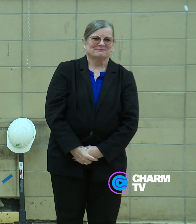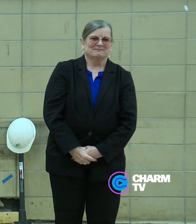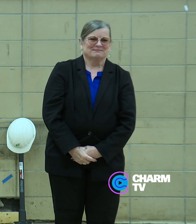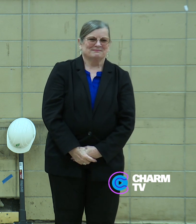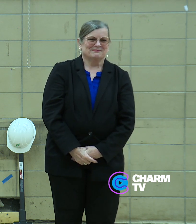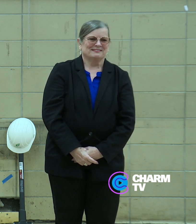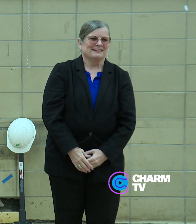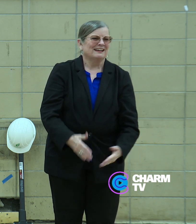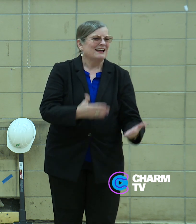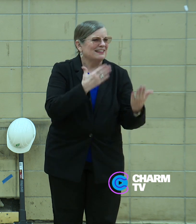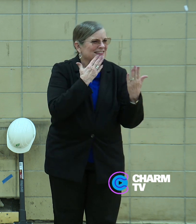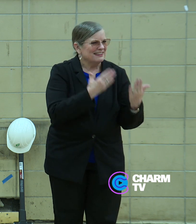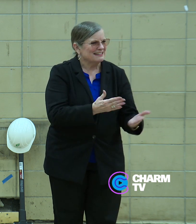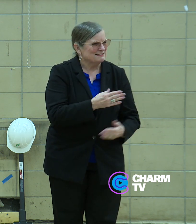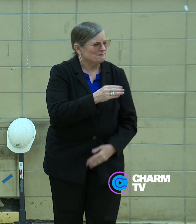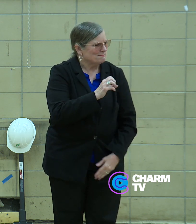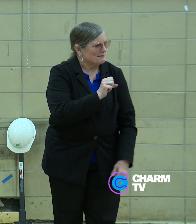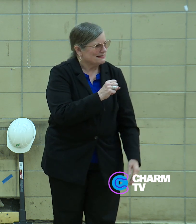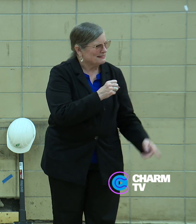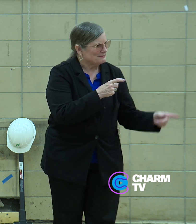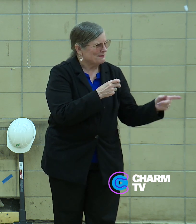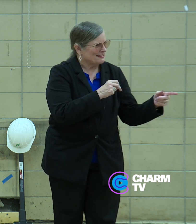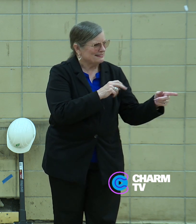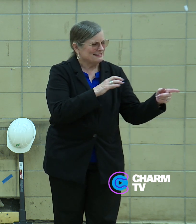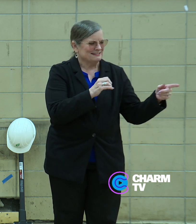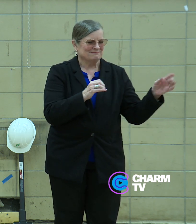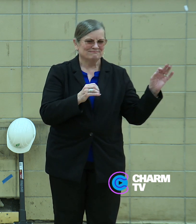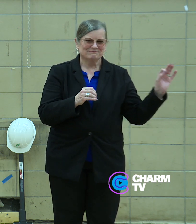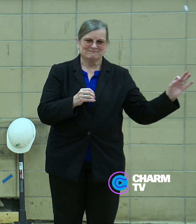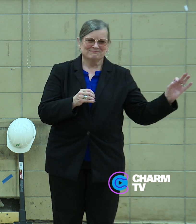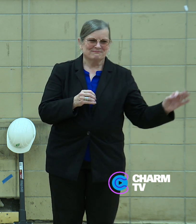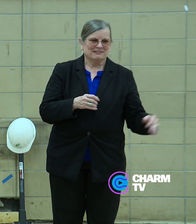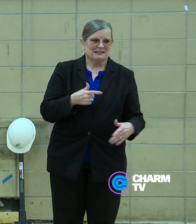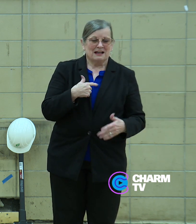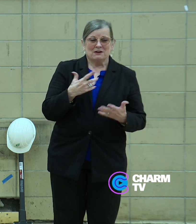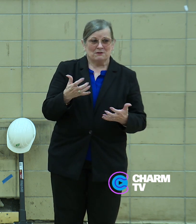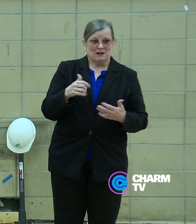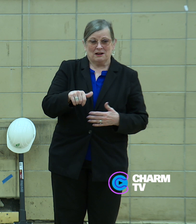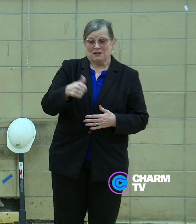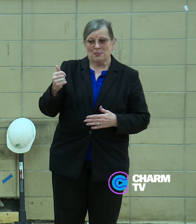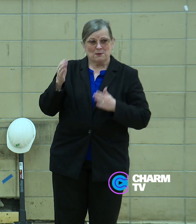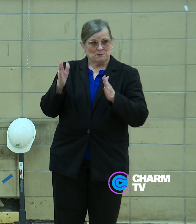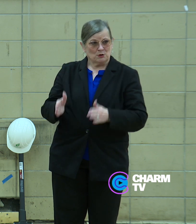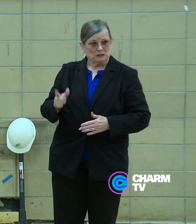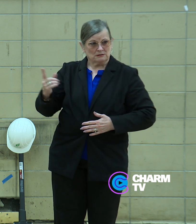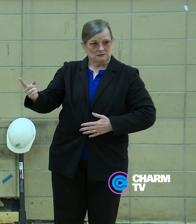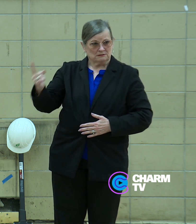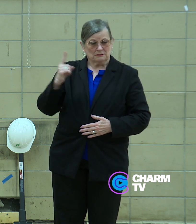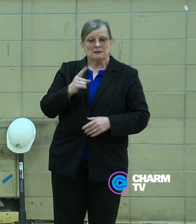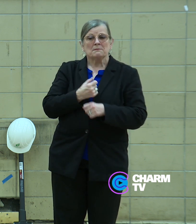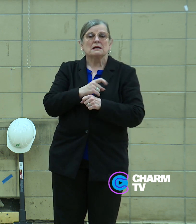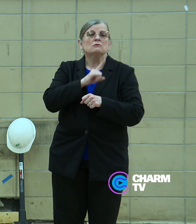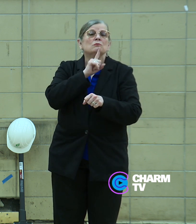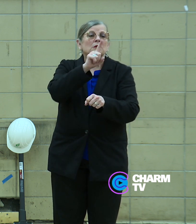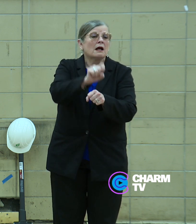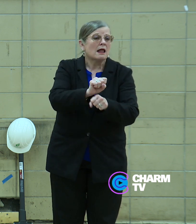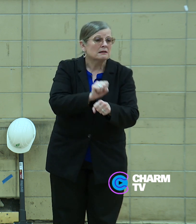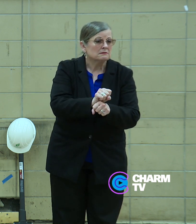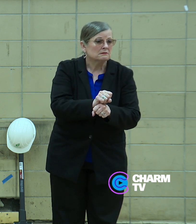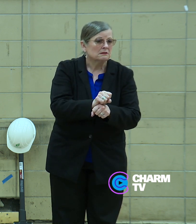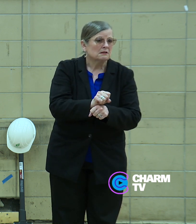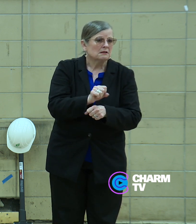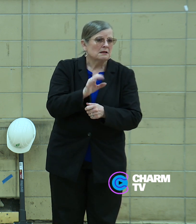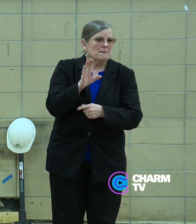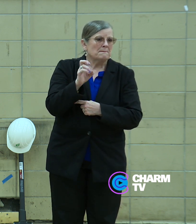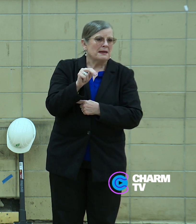Thank you, Ms. Spence. And next, we have to bring up the person that is going to make this a reality for us. We have Kevin Binsky here with